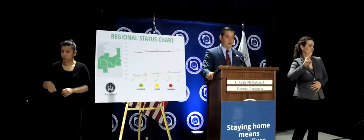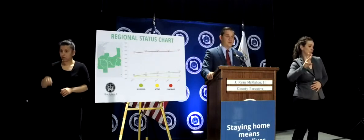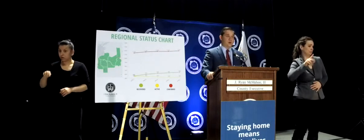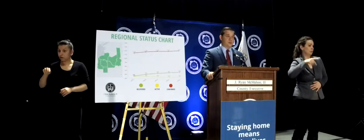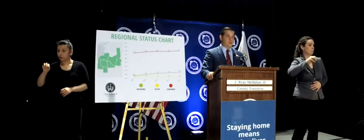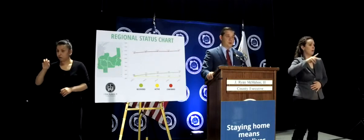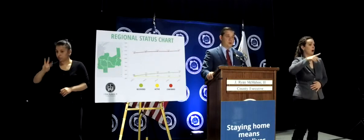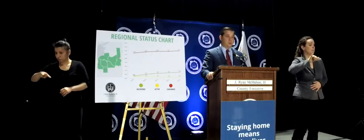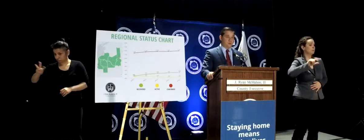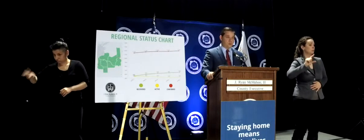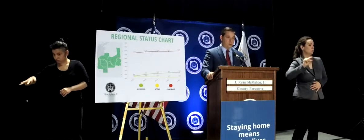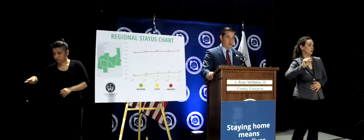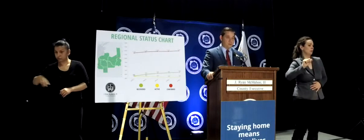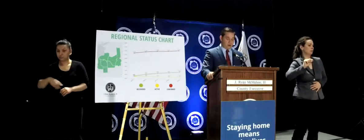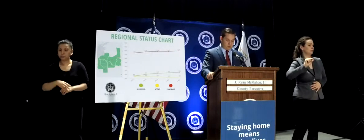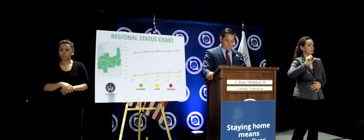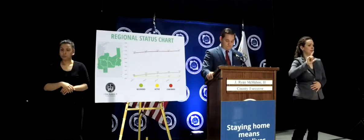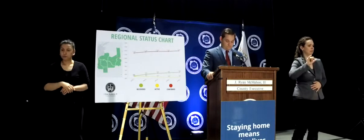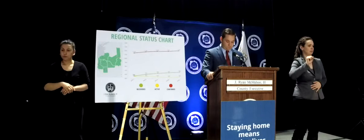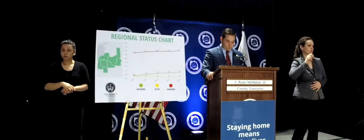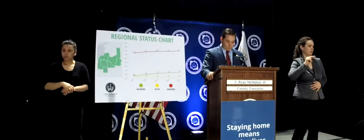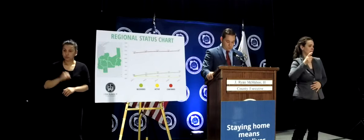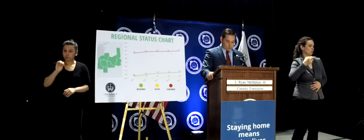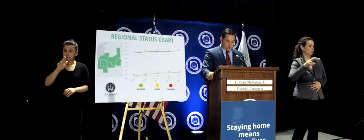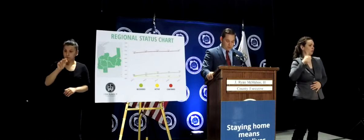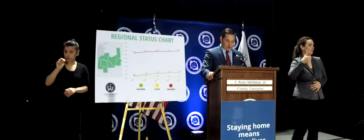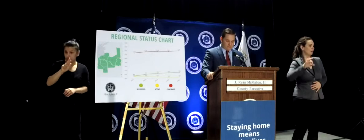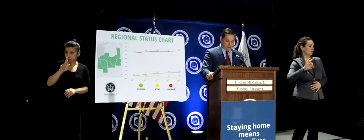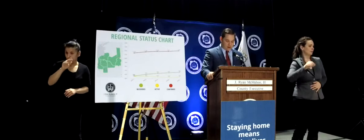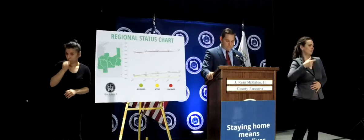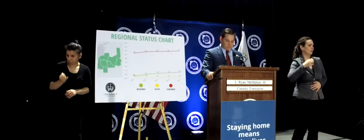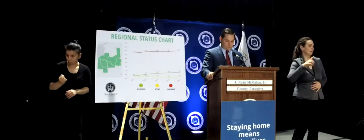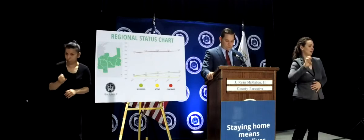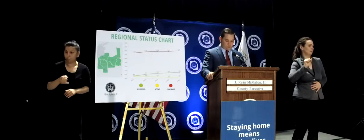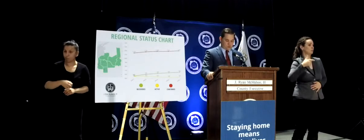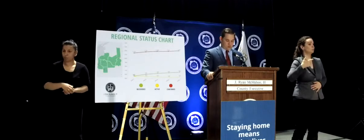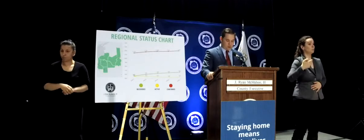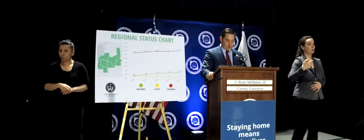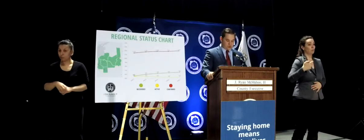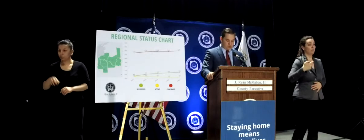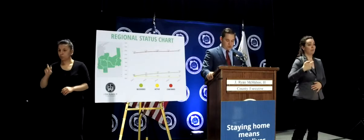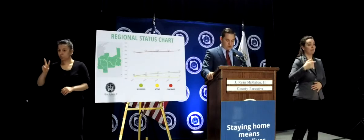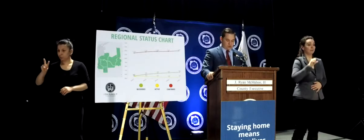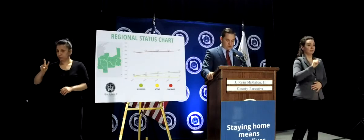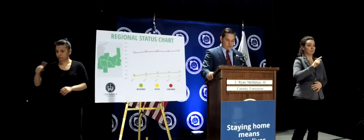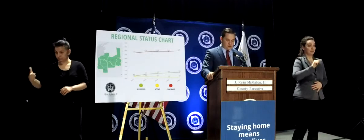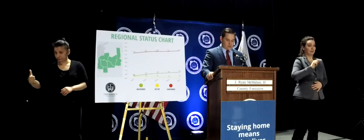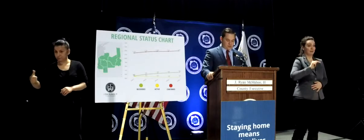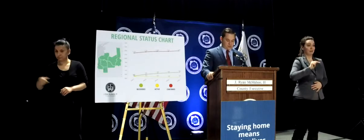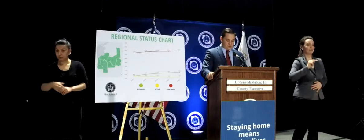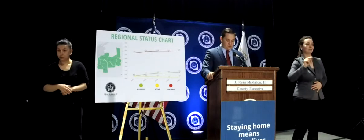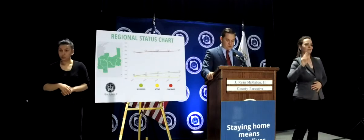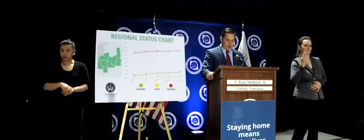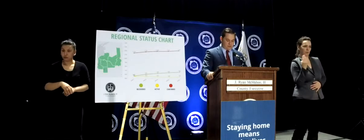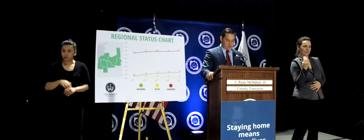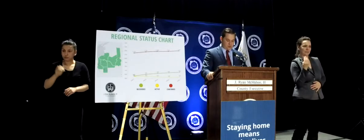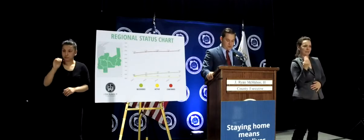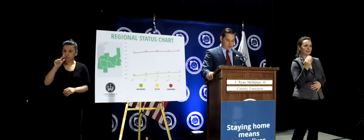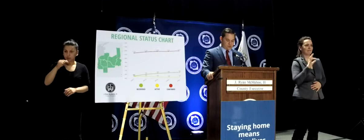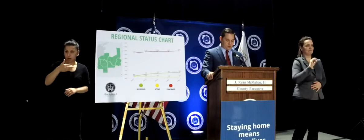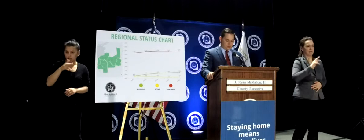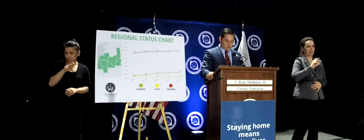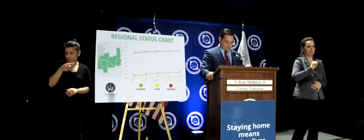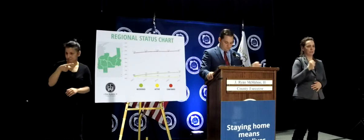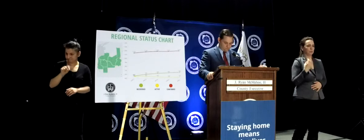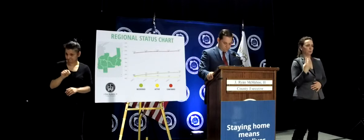Marcellus, 4 Atisco, 4 Van Buren, 3 Lafayette, 2 Elbridge, 2 Fabius, 2 Spafford,